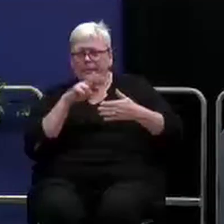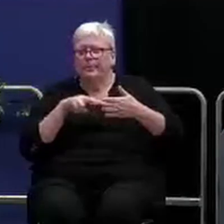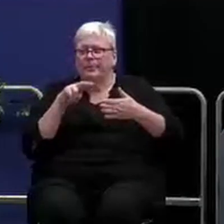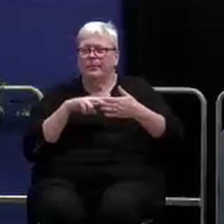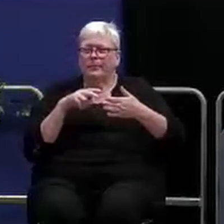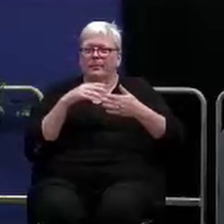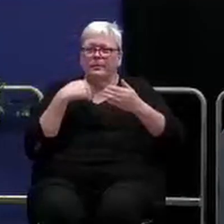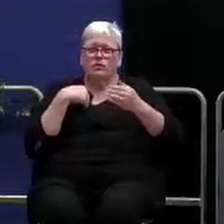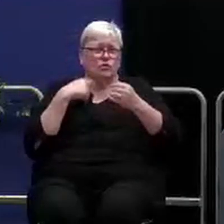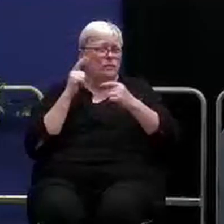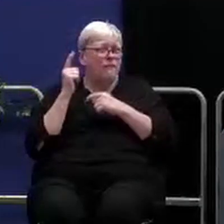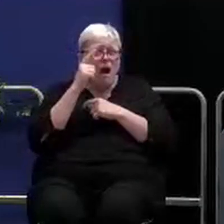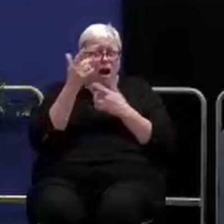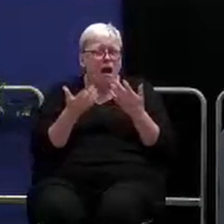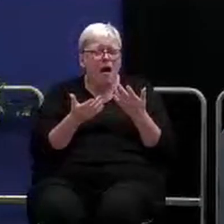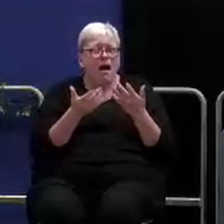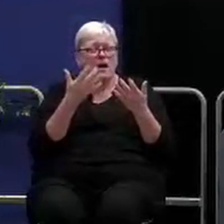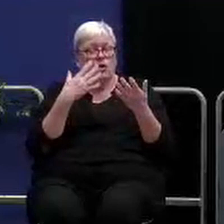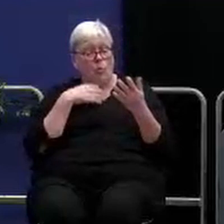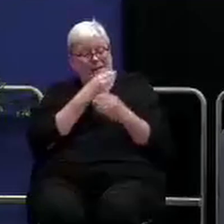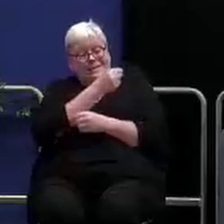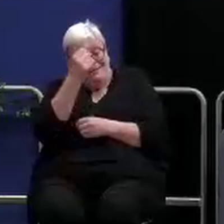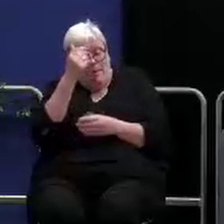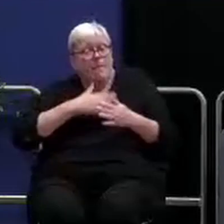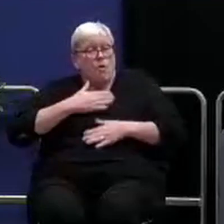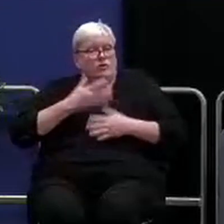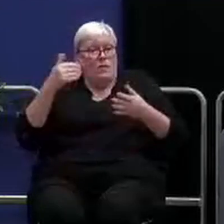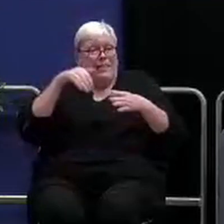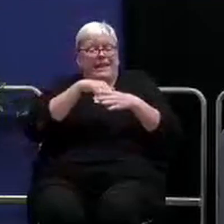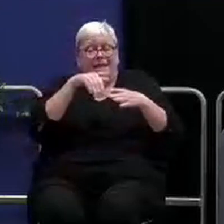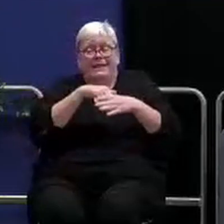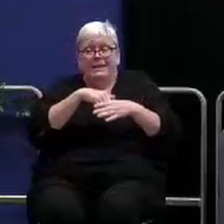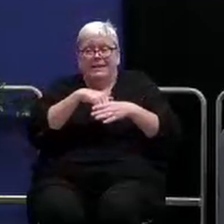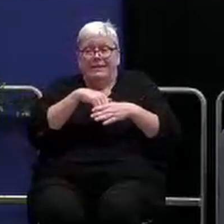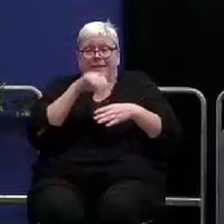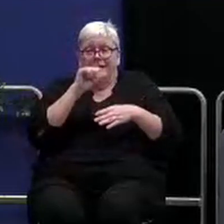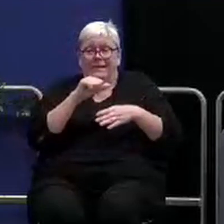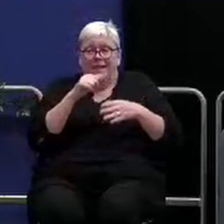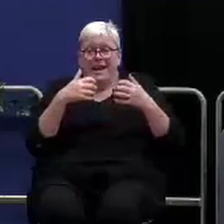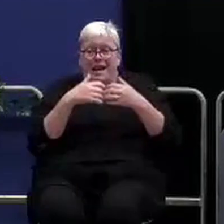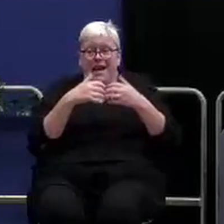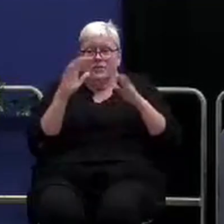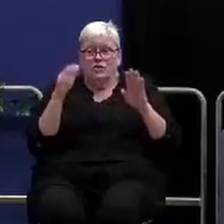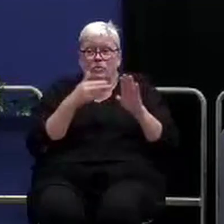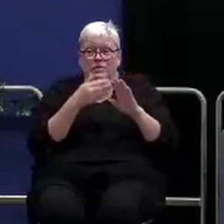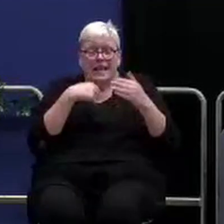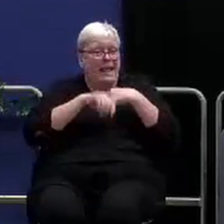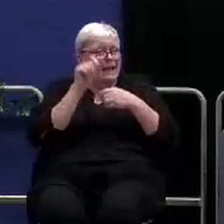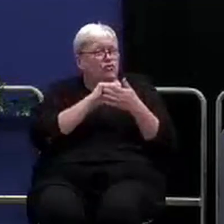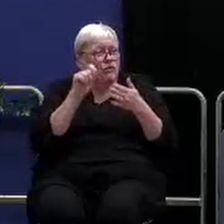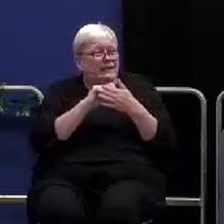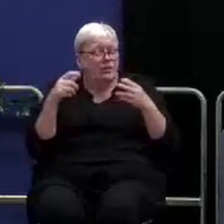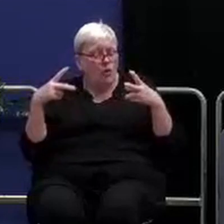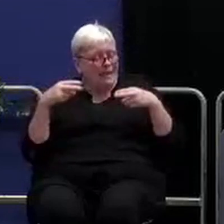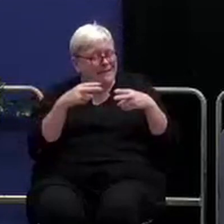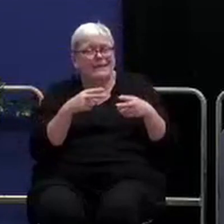too distanced? Because I guess you'd want some emotion to be in there. Like, yeah, how did you approach that? And was that in the writing, or was it more in the editing